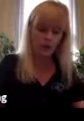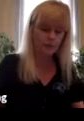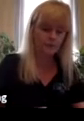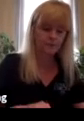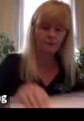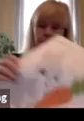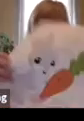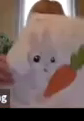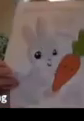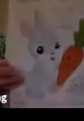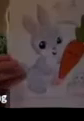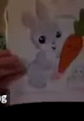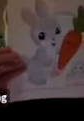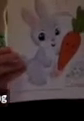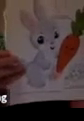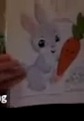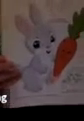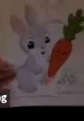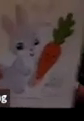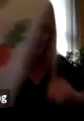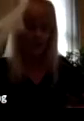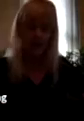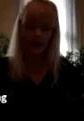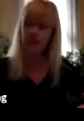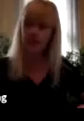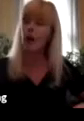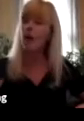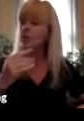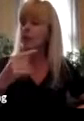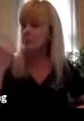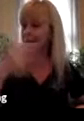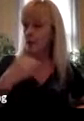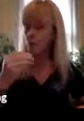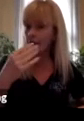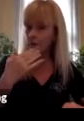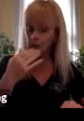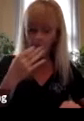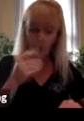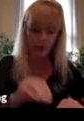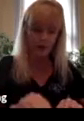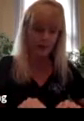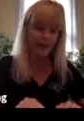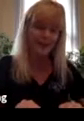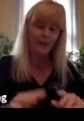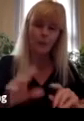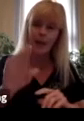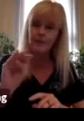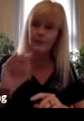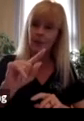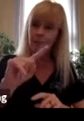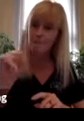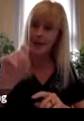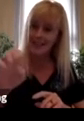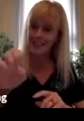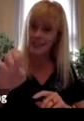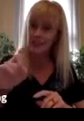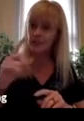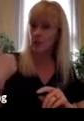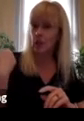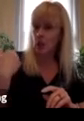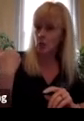you have a wall chart. So this is it, and then it also comes black and white for coloring. Then we have